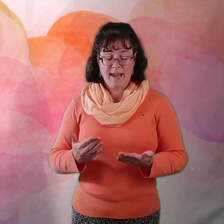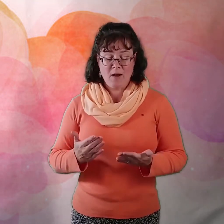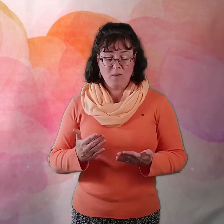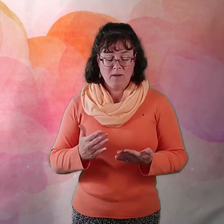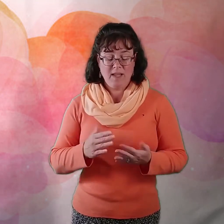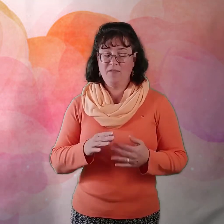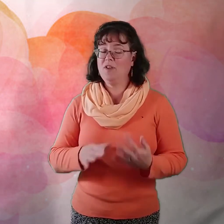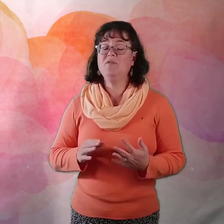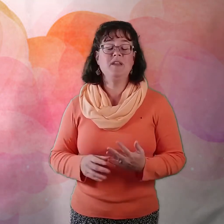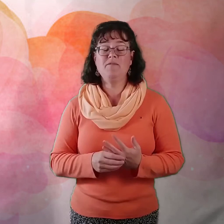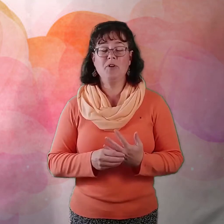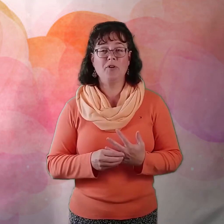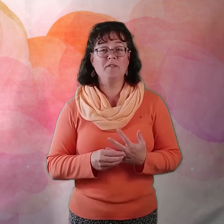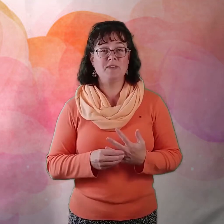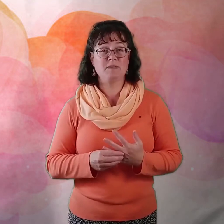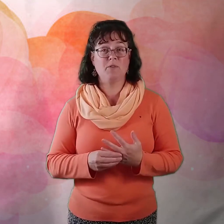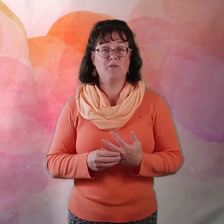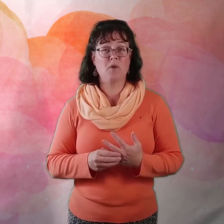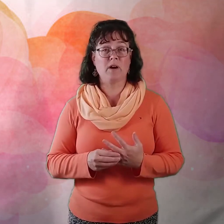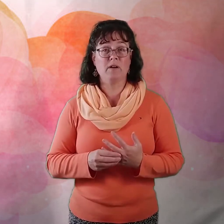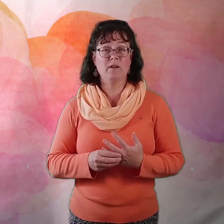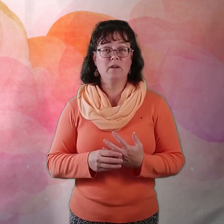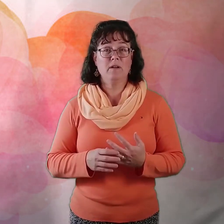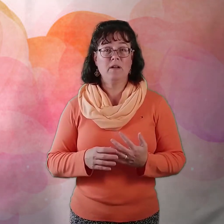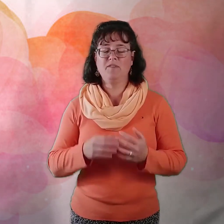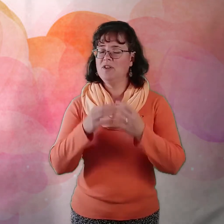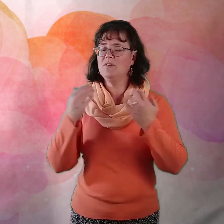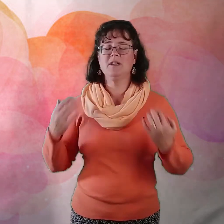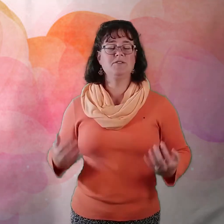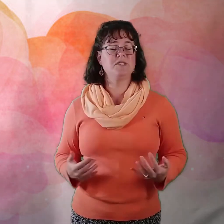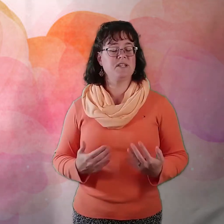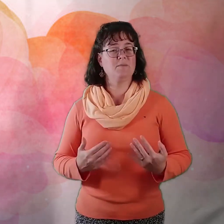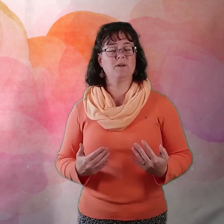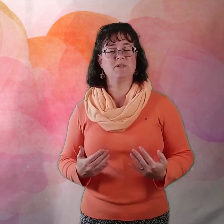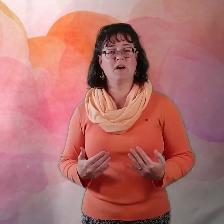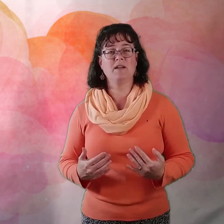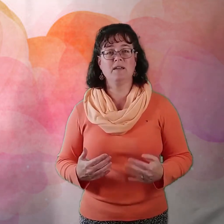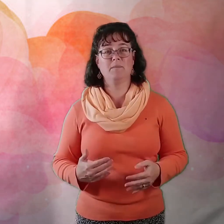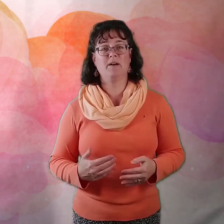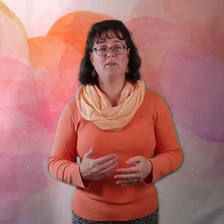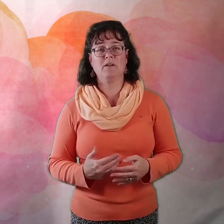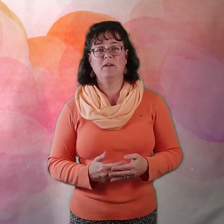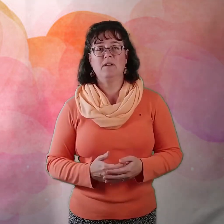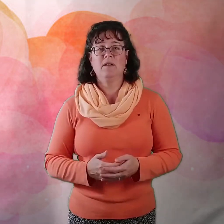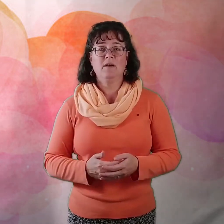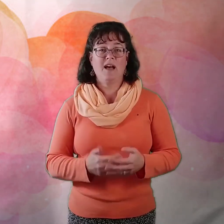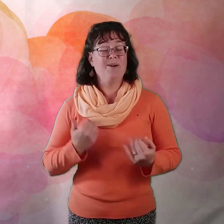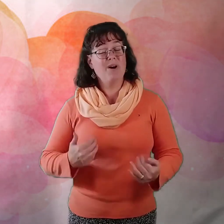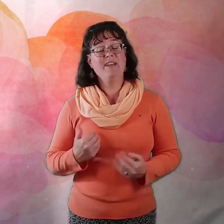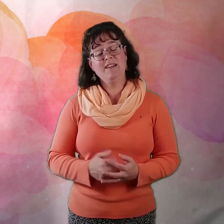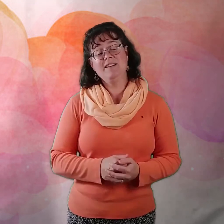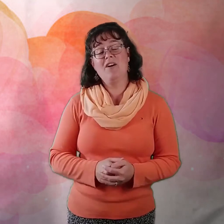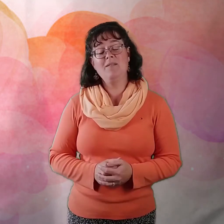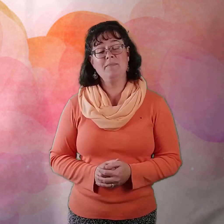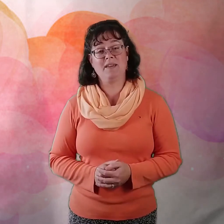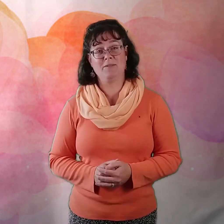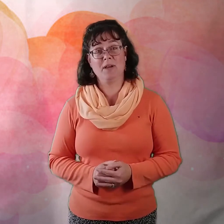Now, if you've never heard of this before, if you don't understand what I'm talking about, I want you to call me,